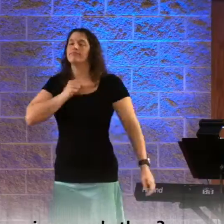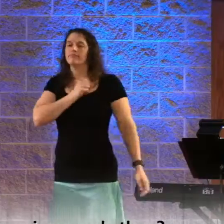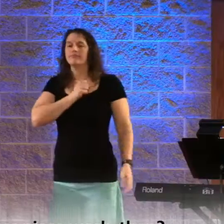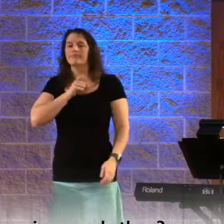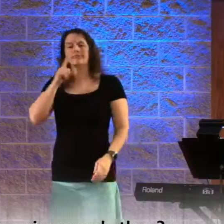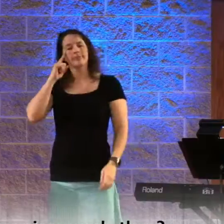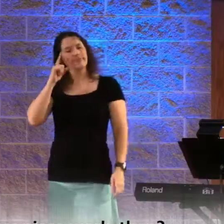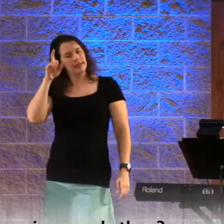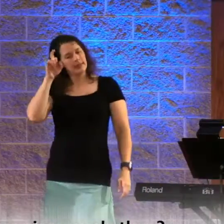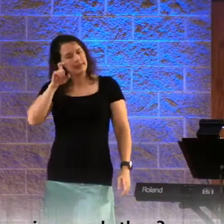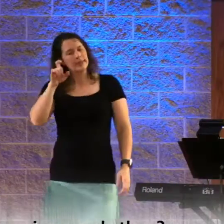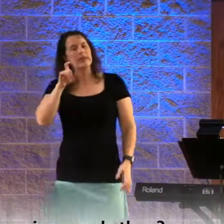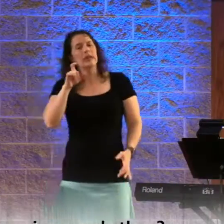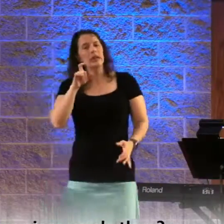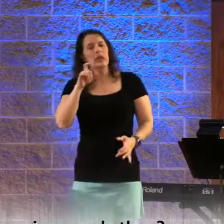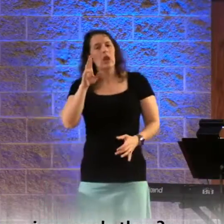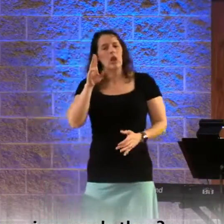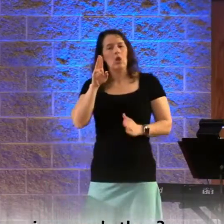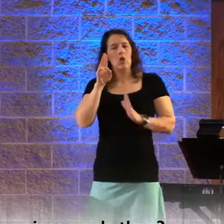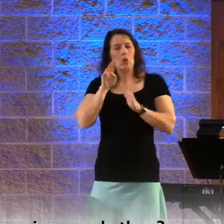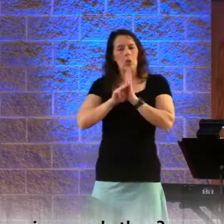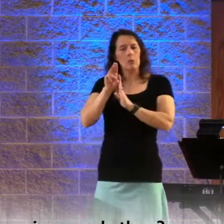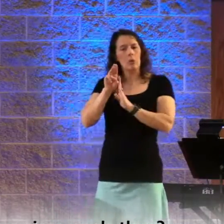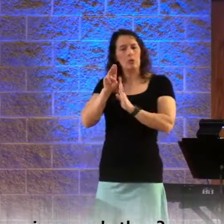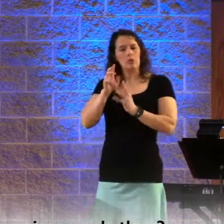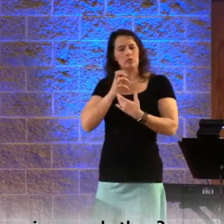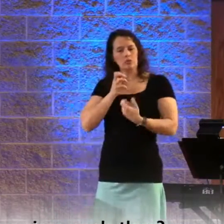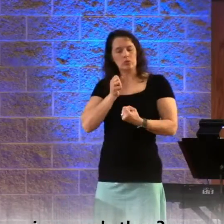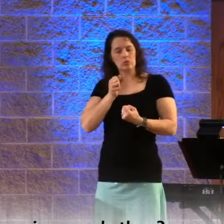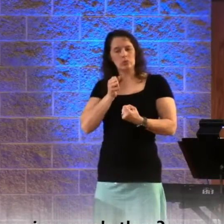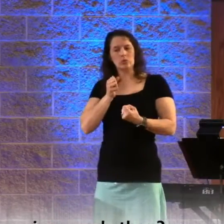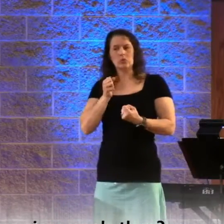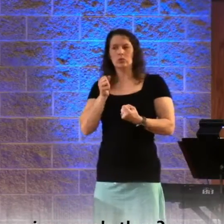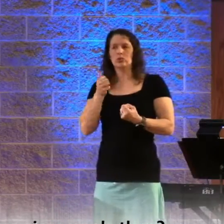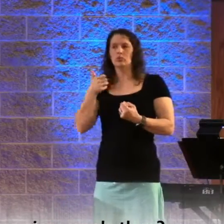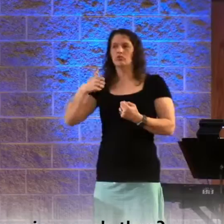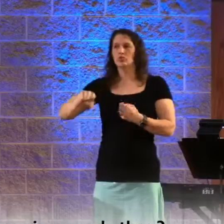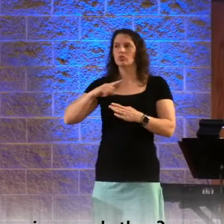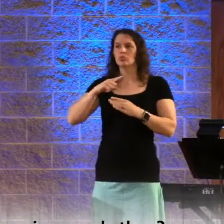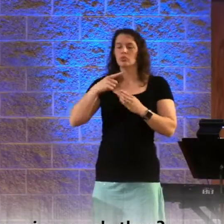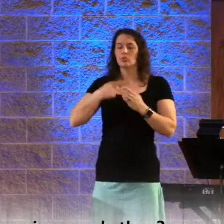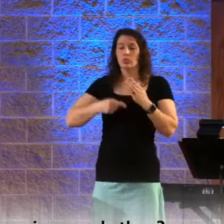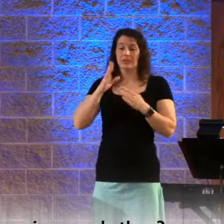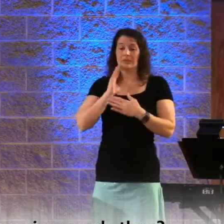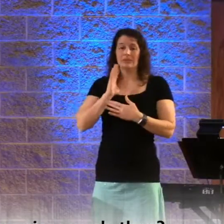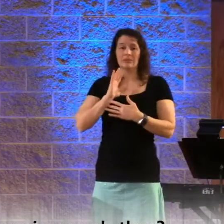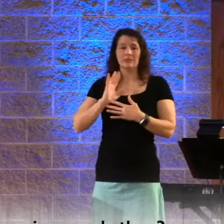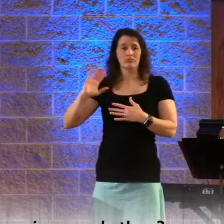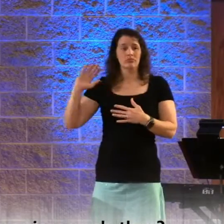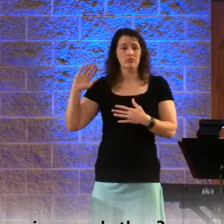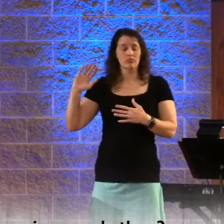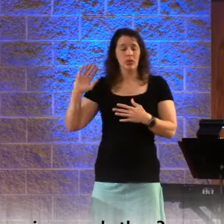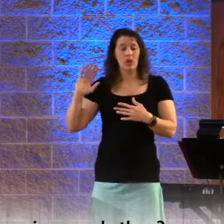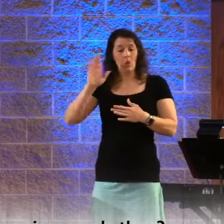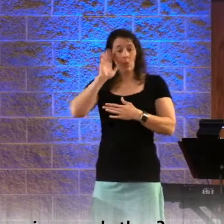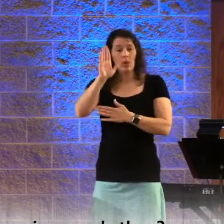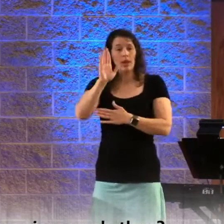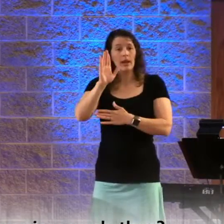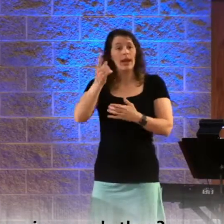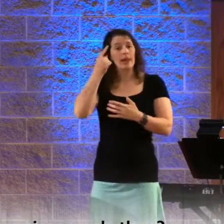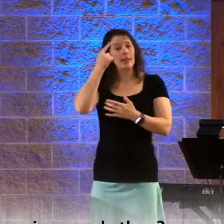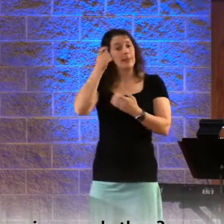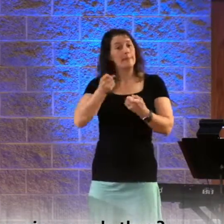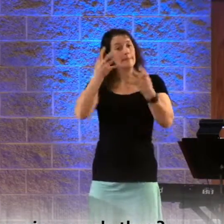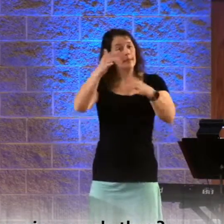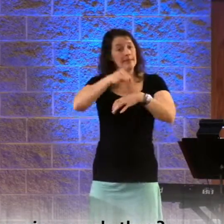I think they need to have the moral courage to renounce what they did. But if they will, and I believe many times people